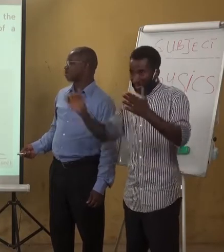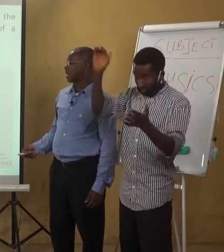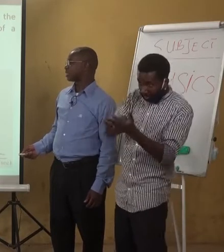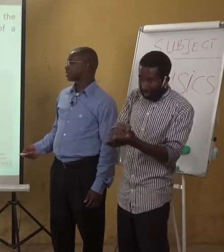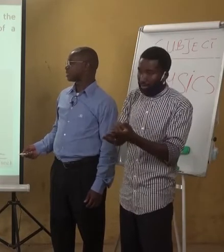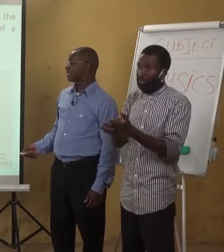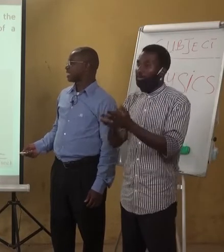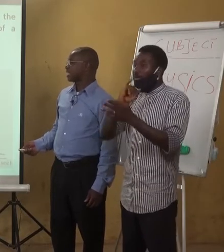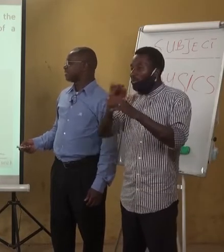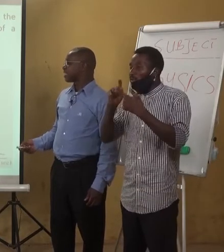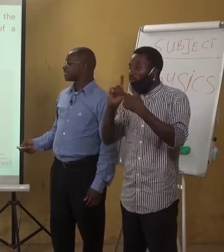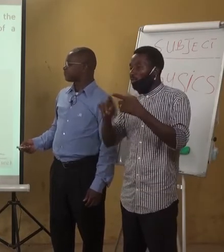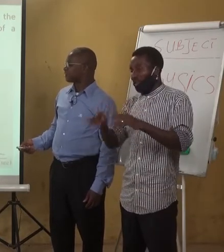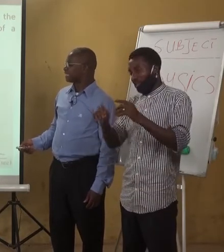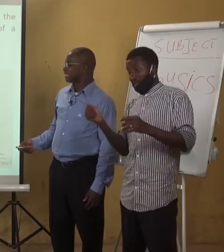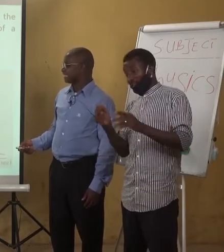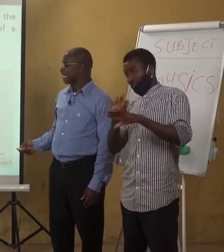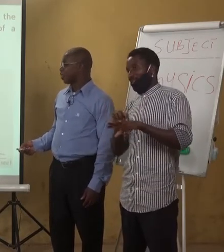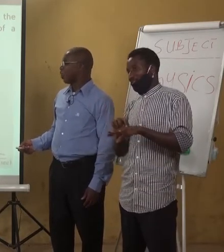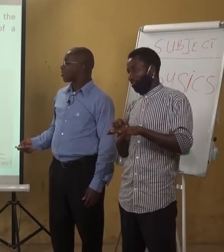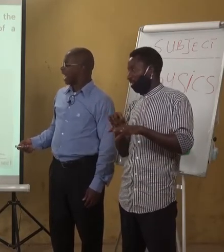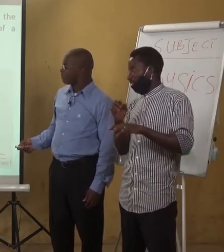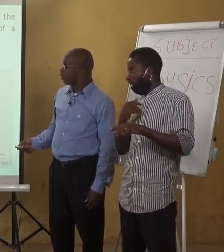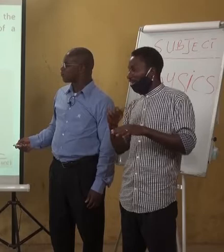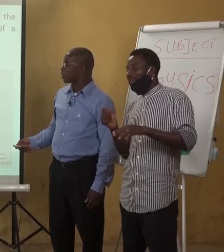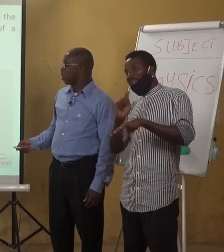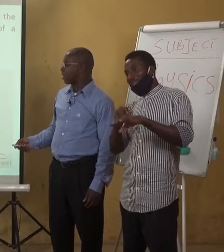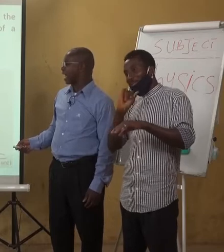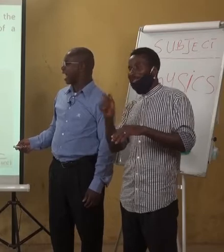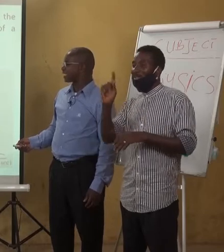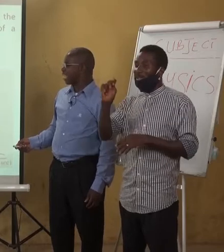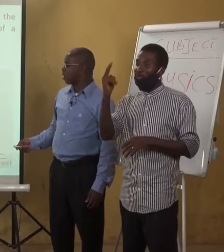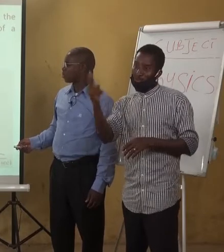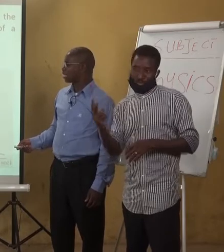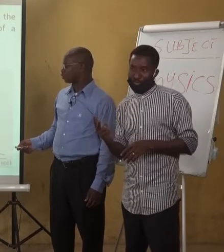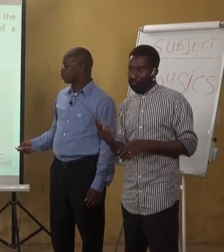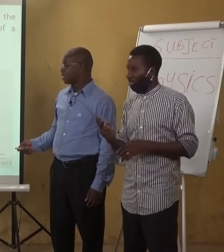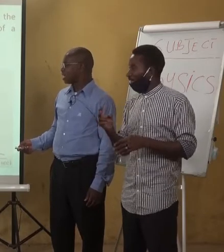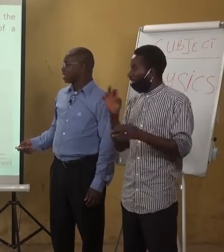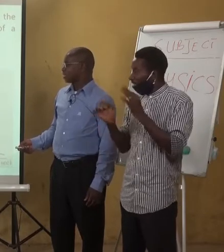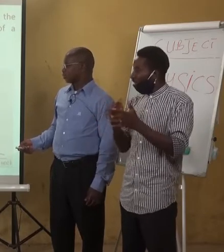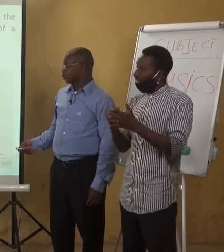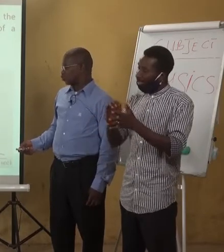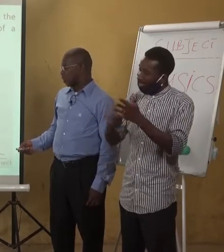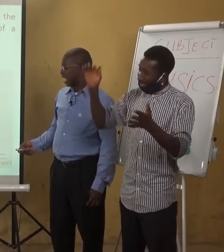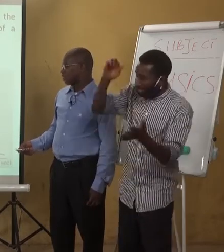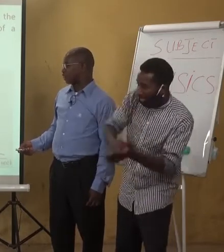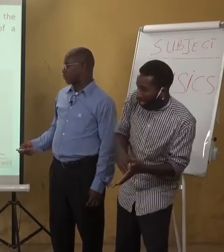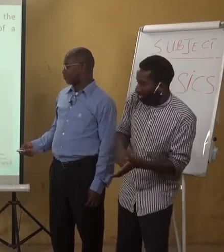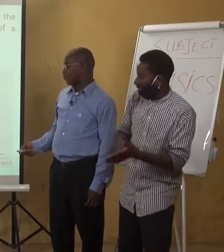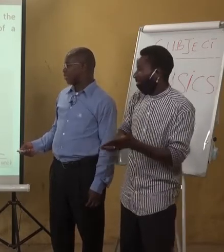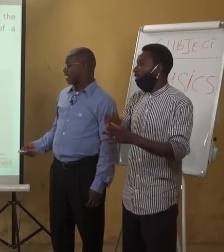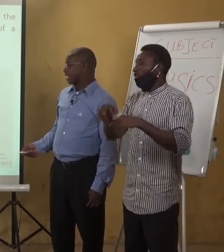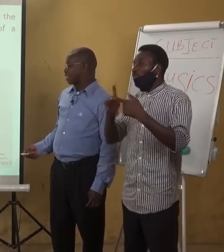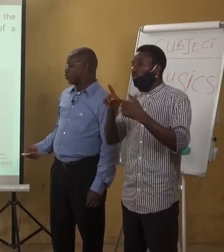minus T1. If there is a further decay of half of the number at N1 over 2 to N1